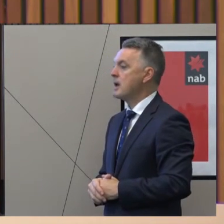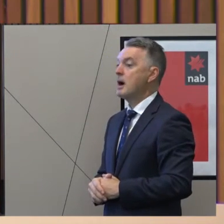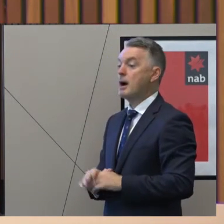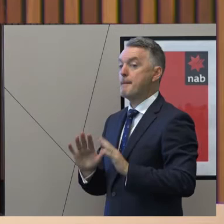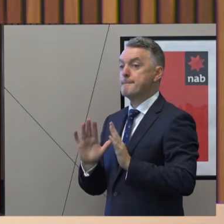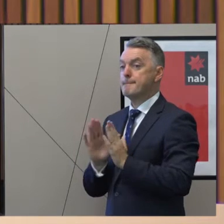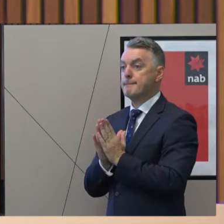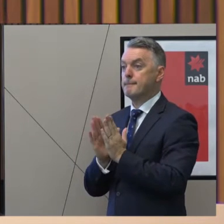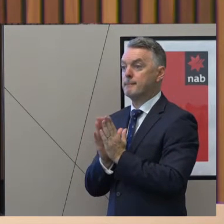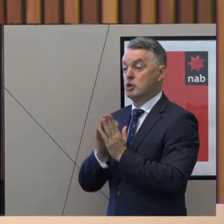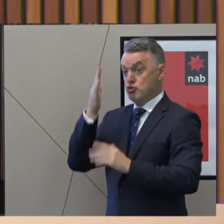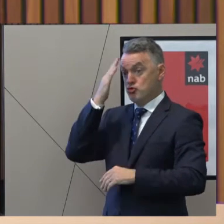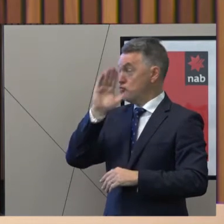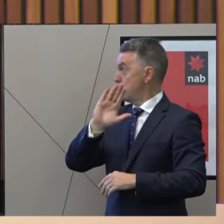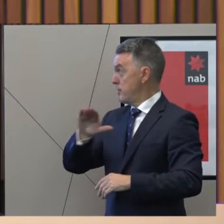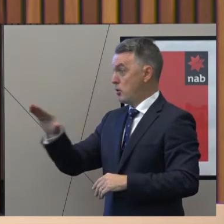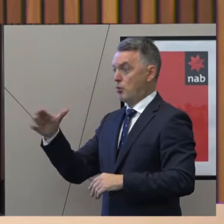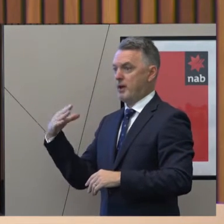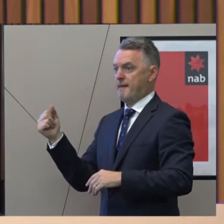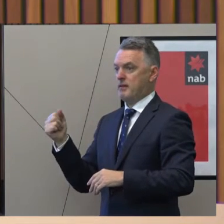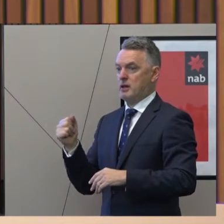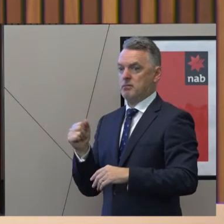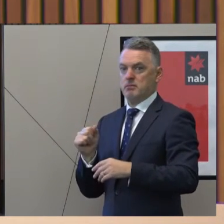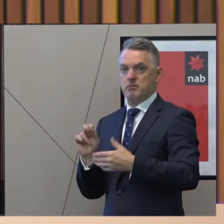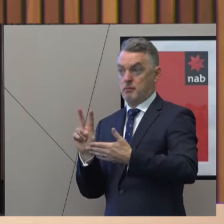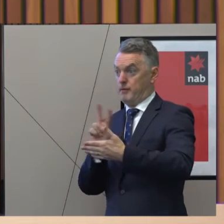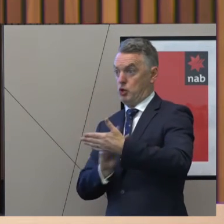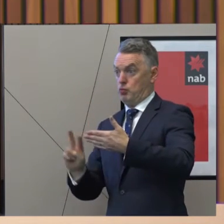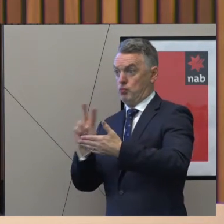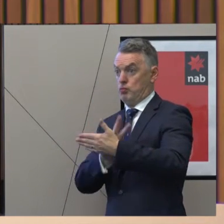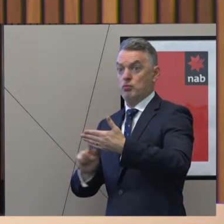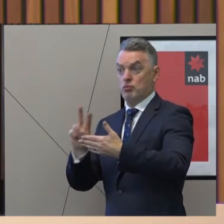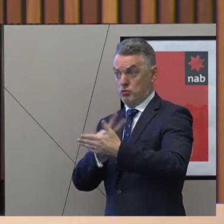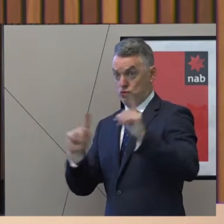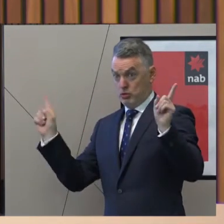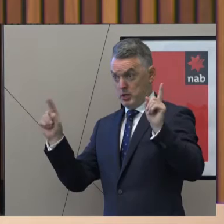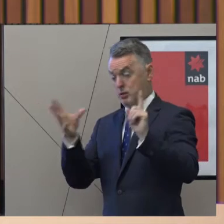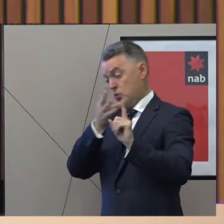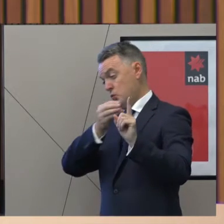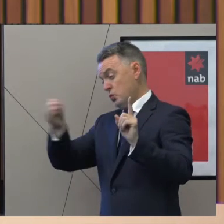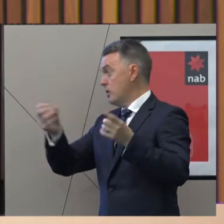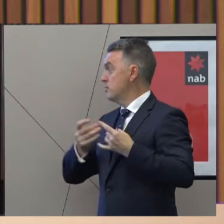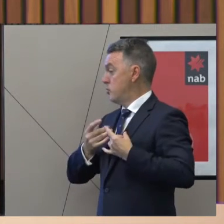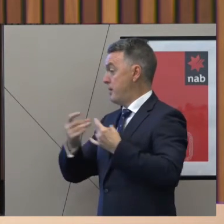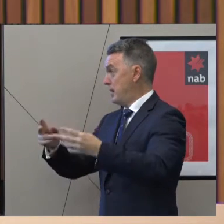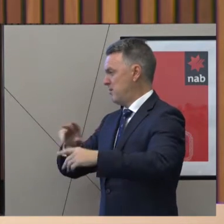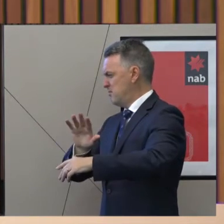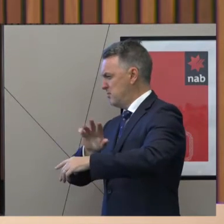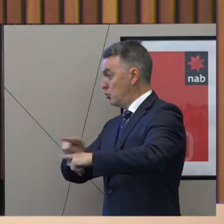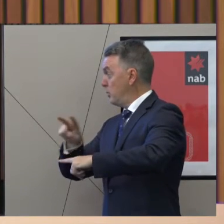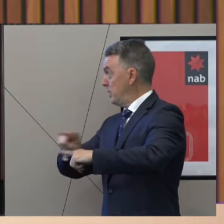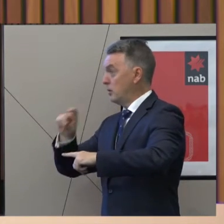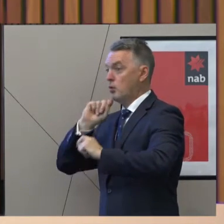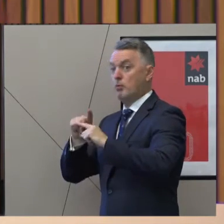Just a reminder also that there is a tape of the proceedings today, and in a few weeks it will be available